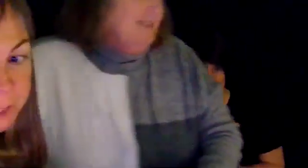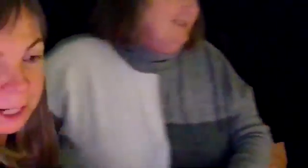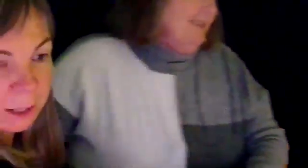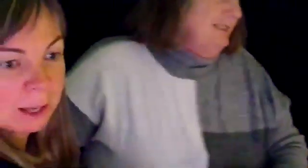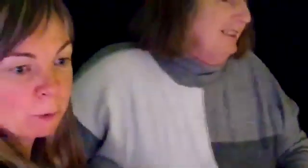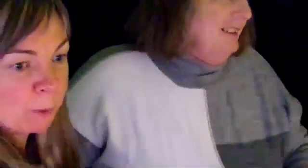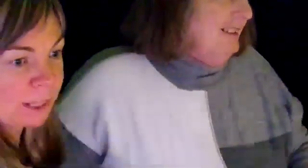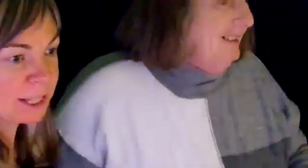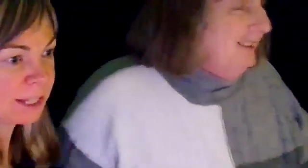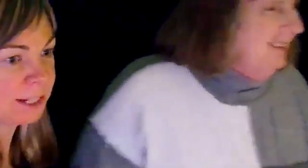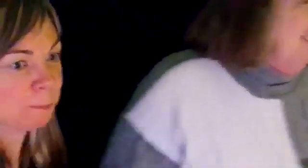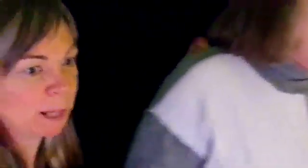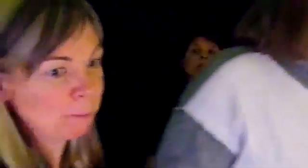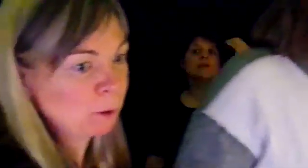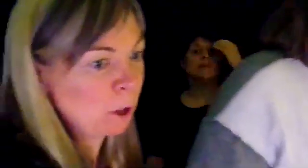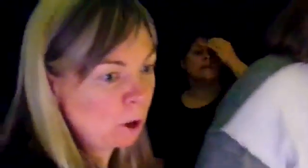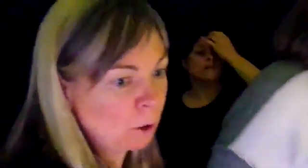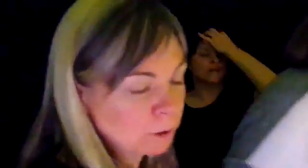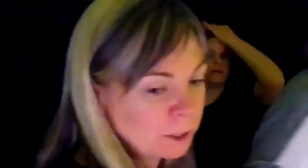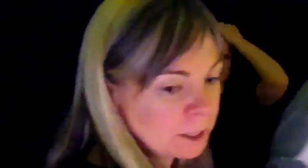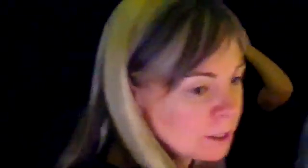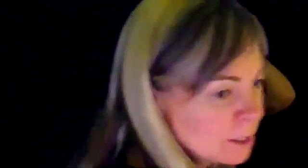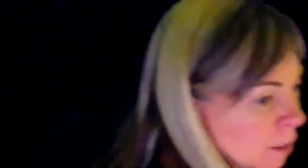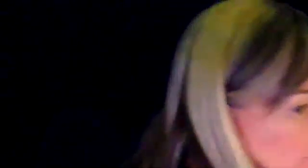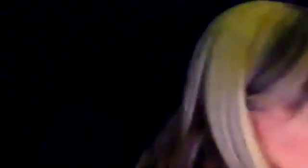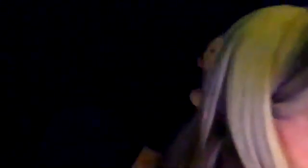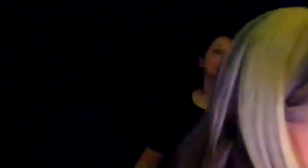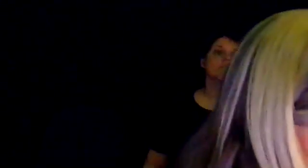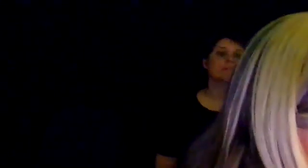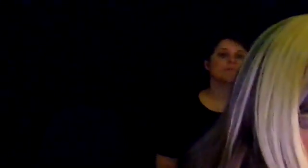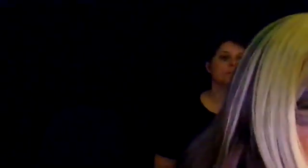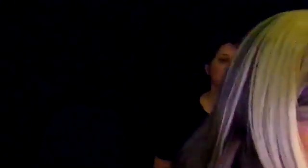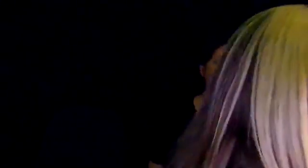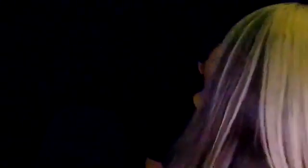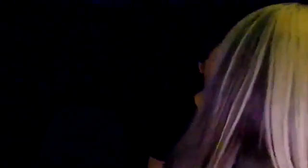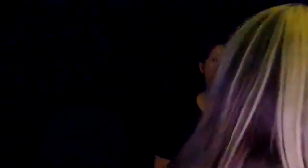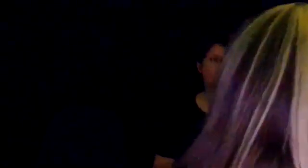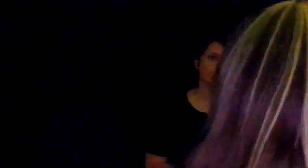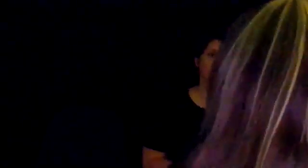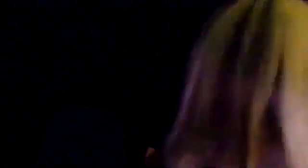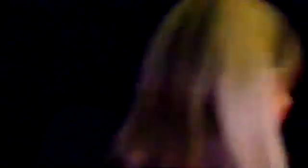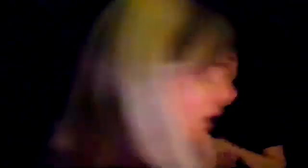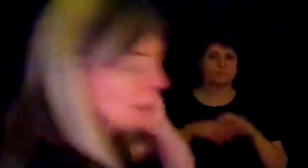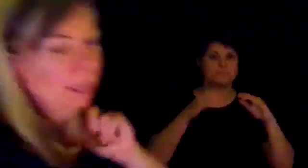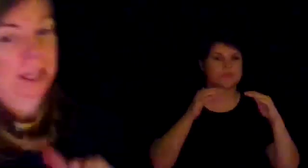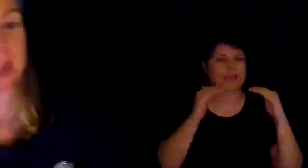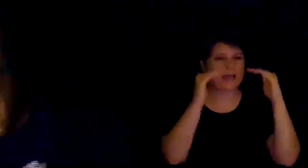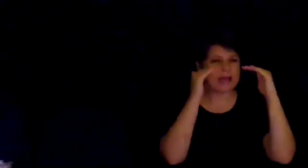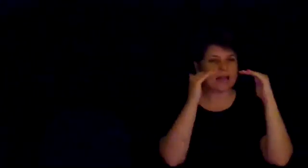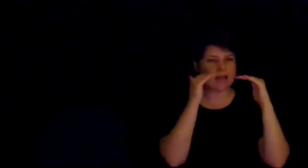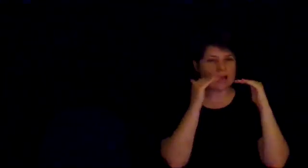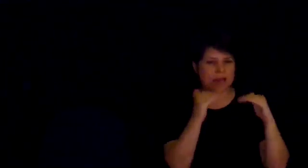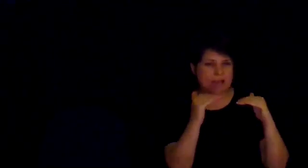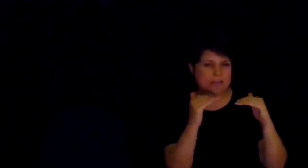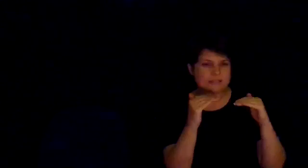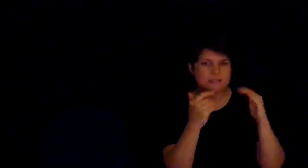we'll bring the Sydney people on. So is it Raj